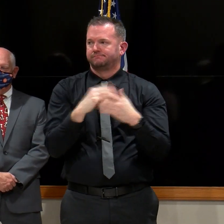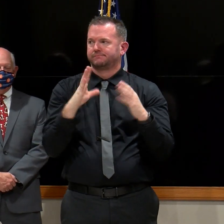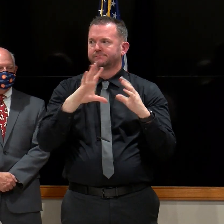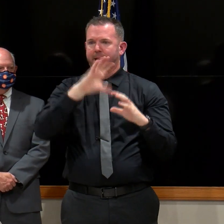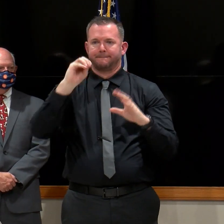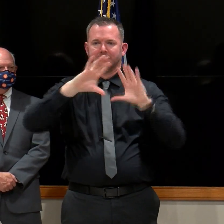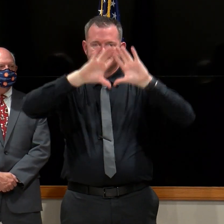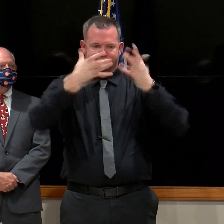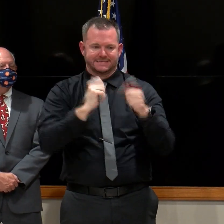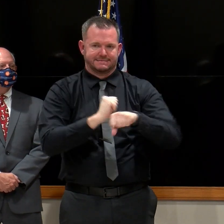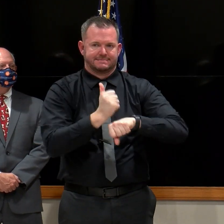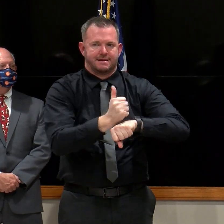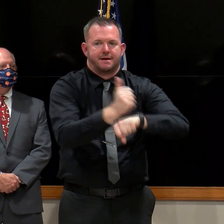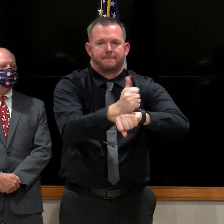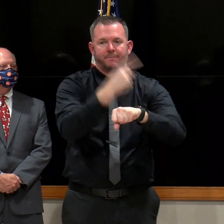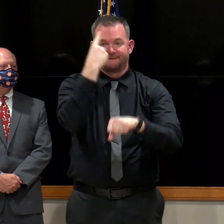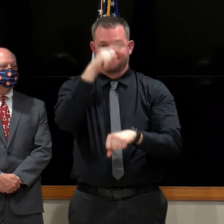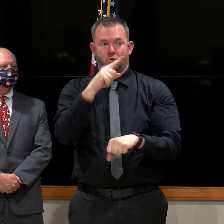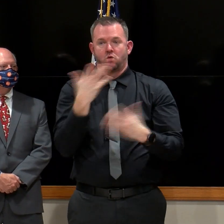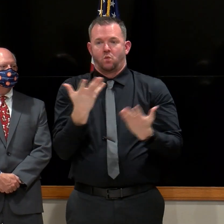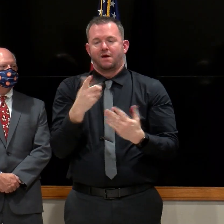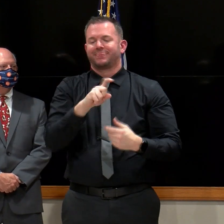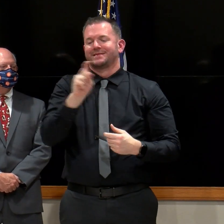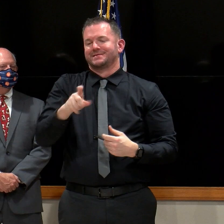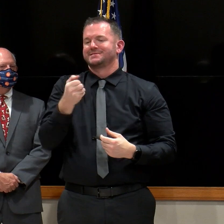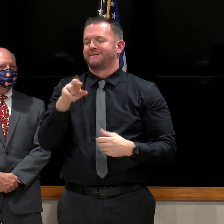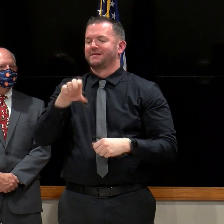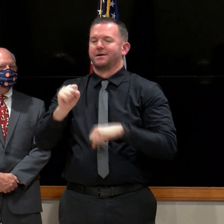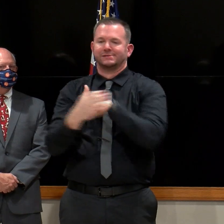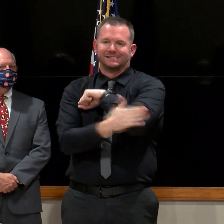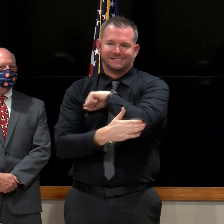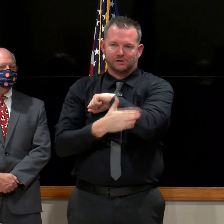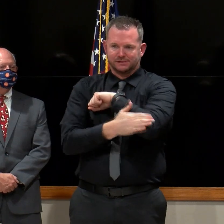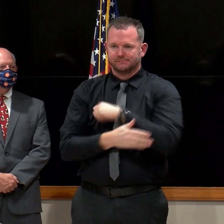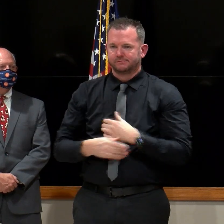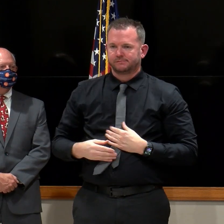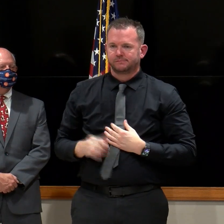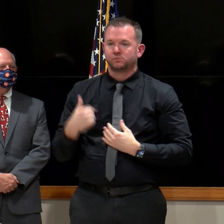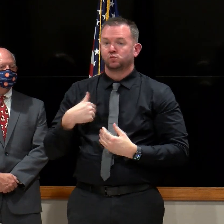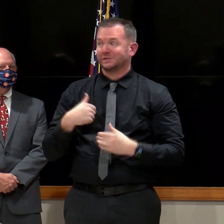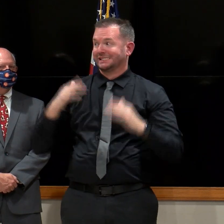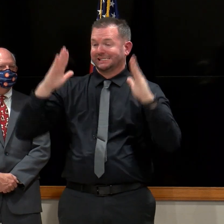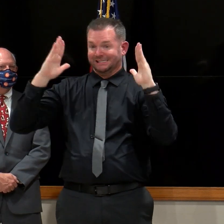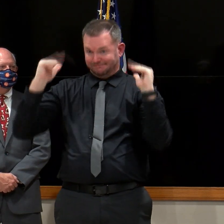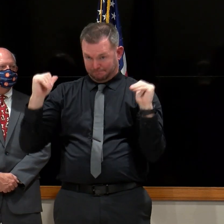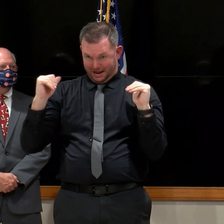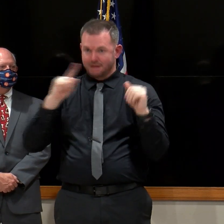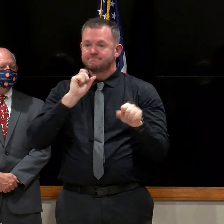have. We expect that this bill will be signed in spite of difficulties